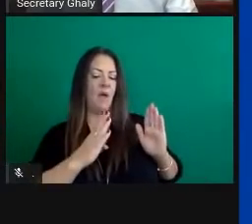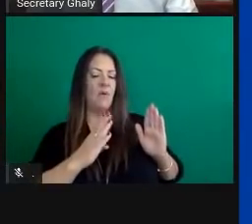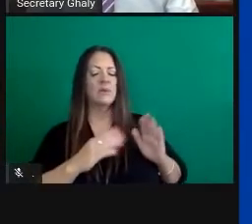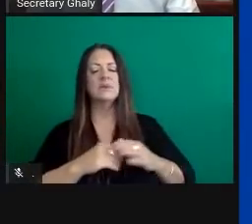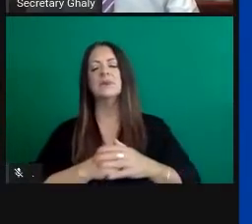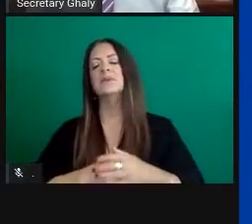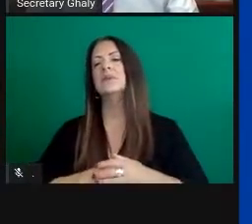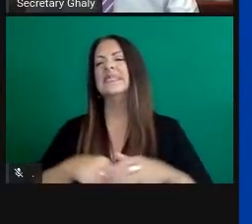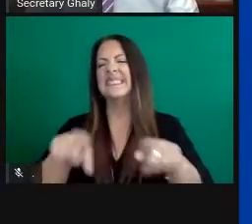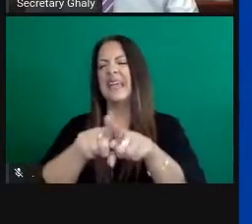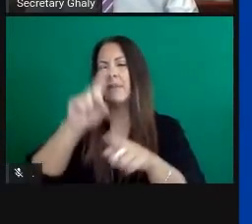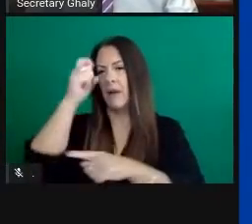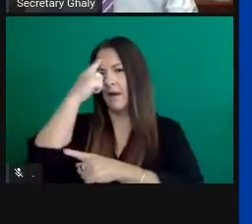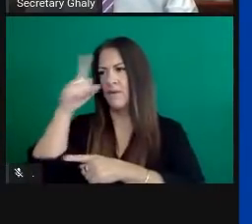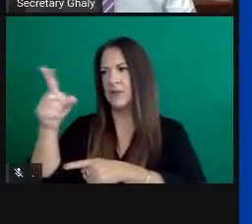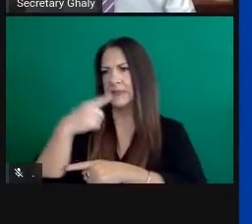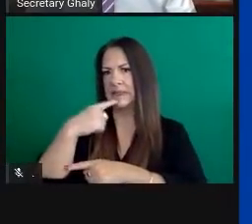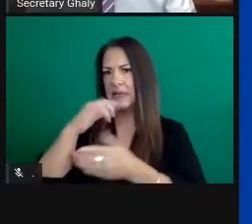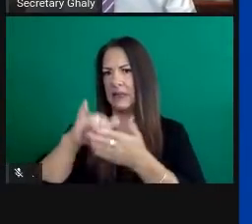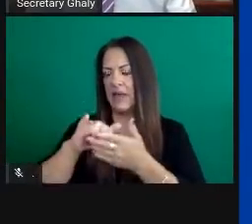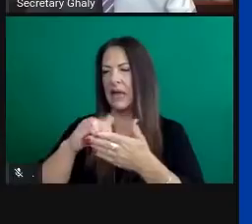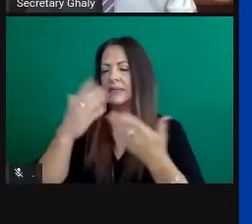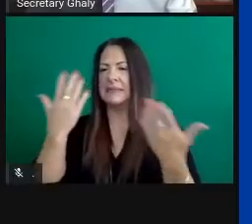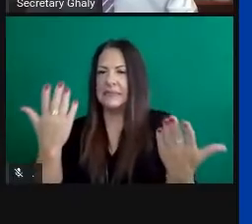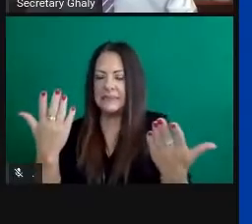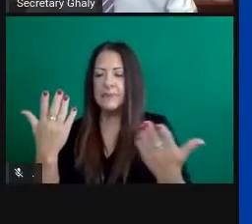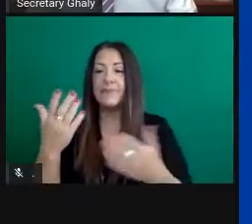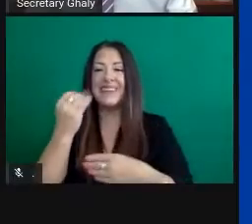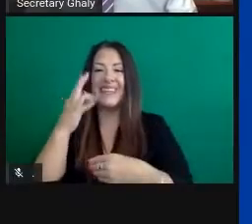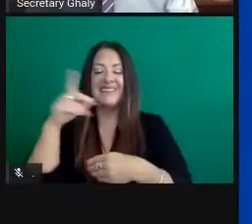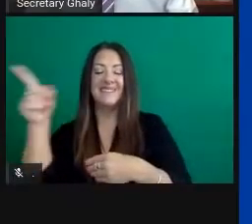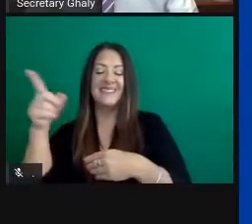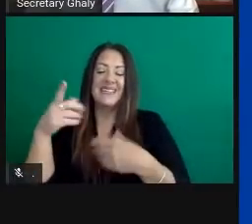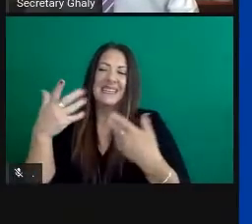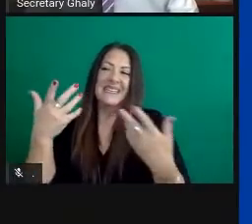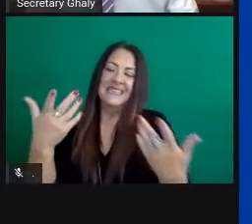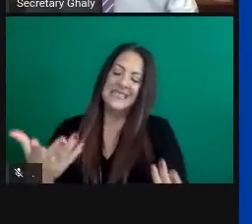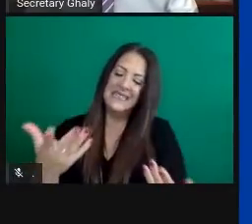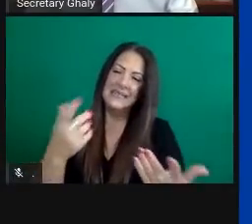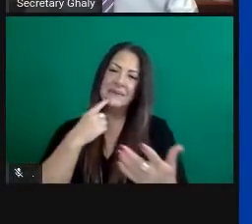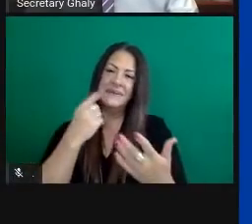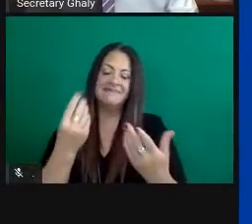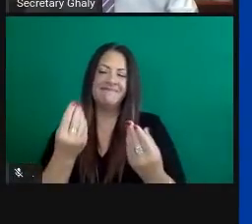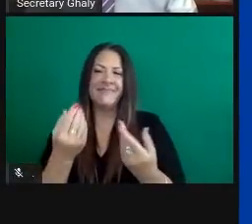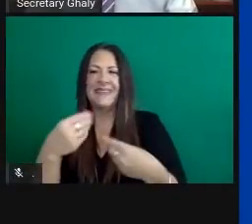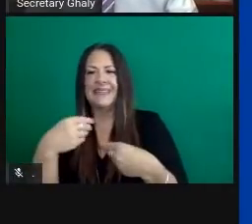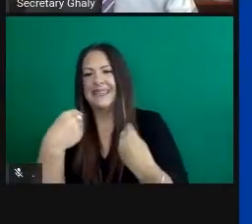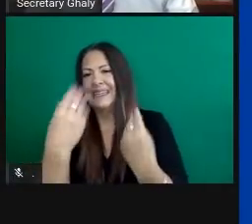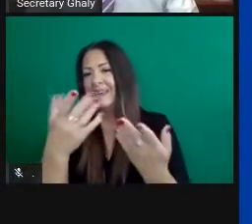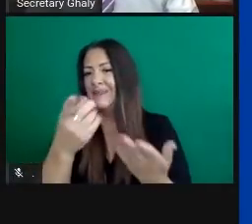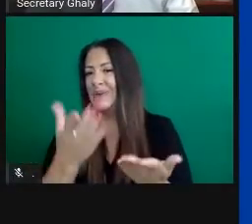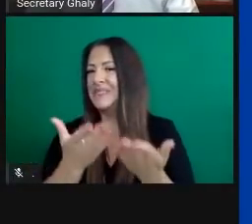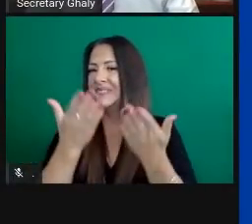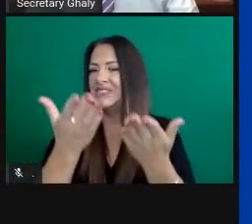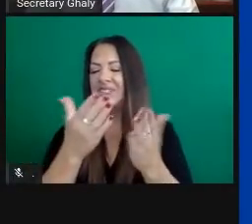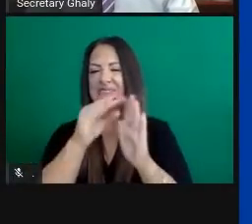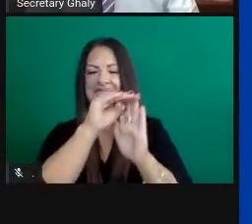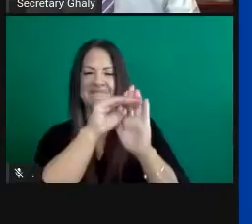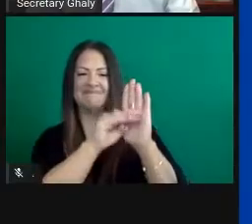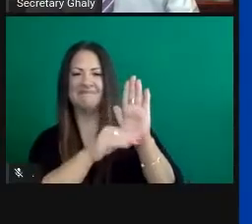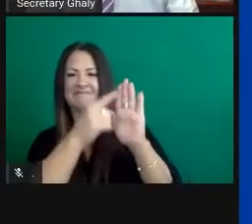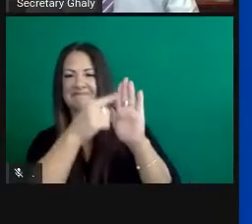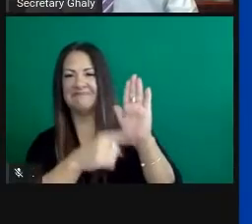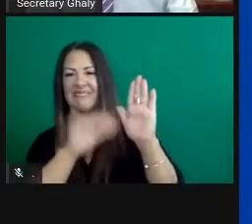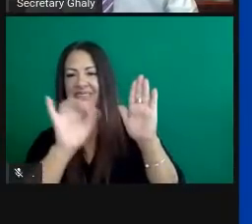said before, guidance here does not mean go. It does not mean that we're endorsing or suggesting that small gatherings